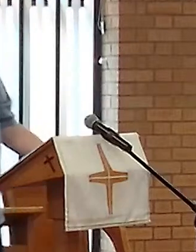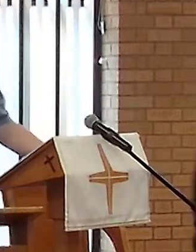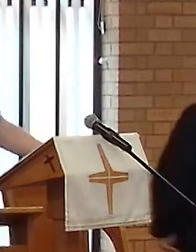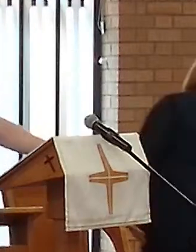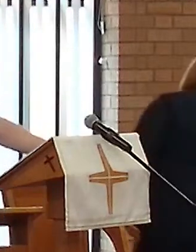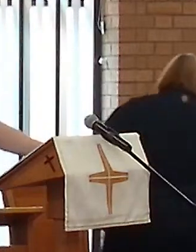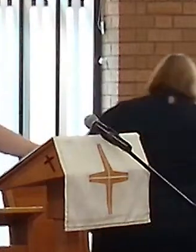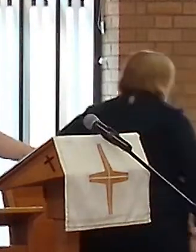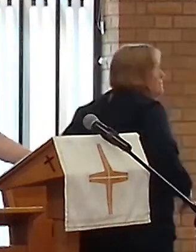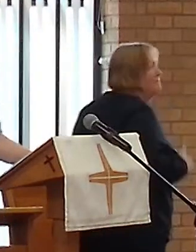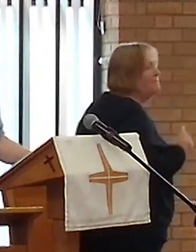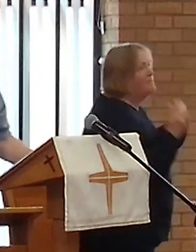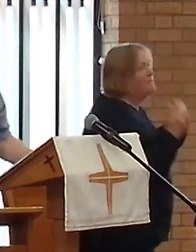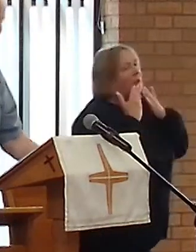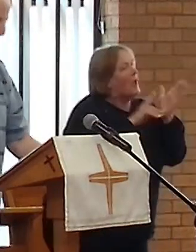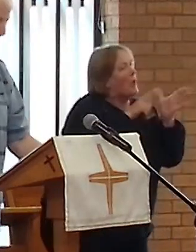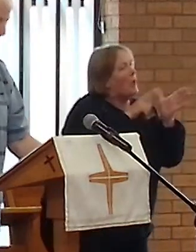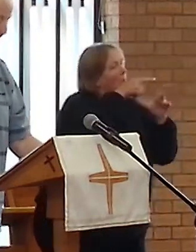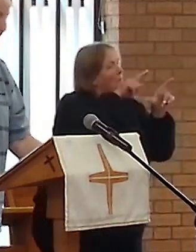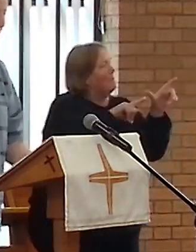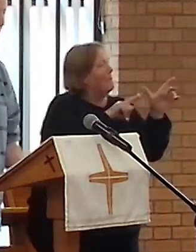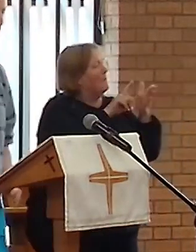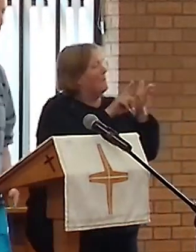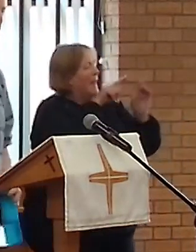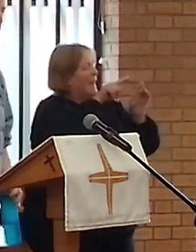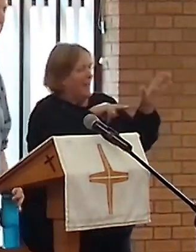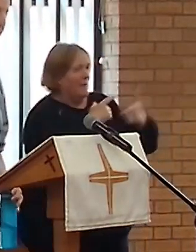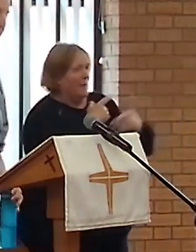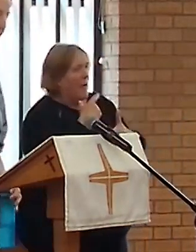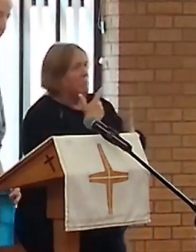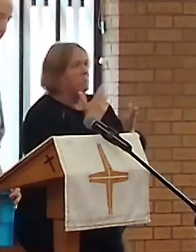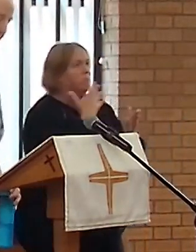Thank you, Mally, for that reading, for that long reading.